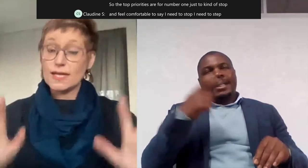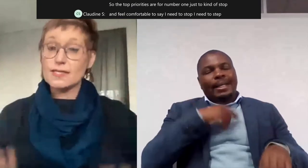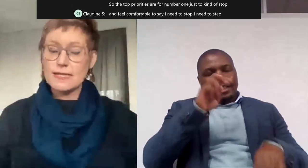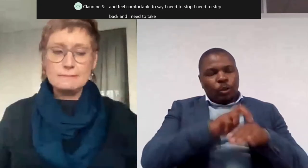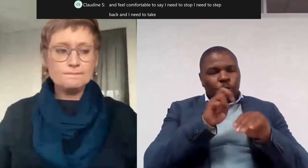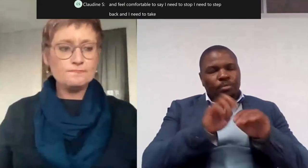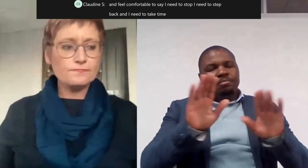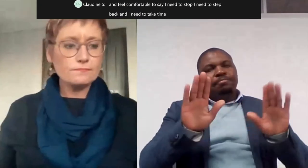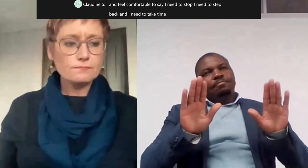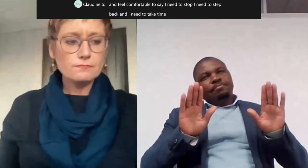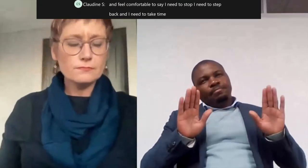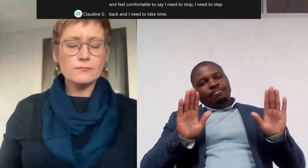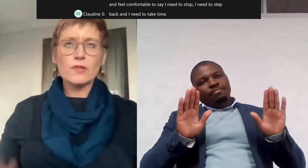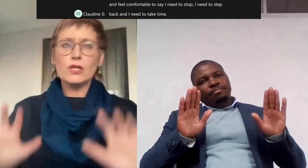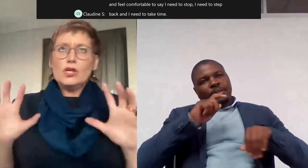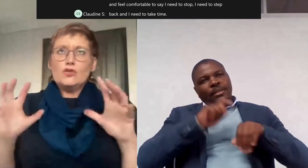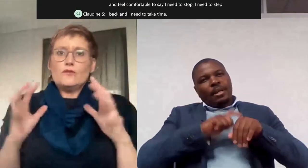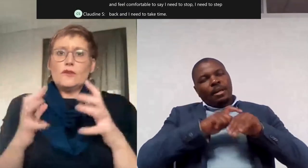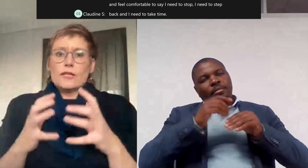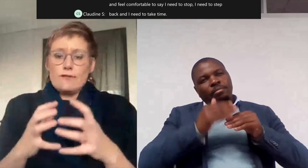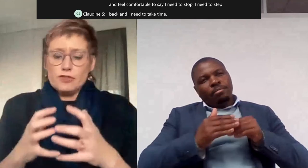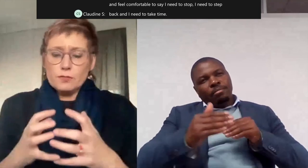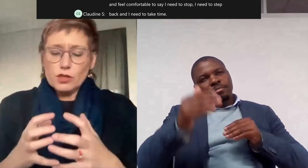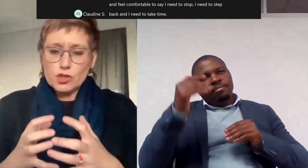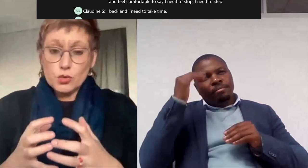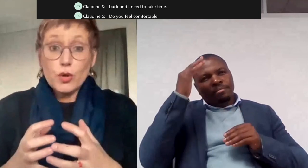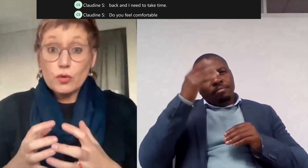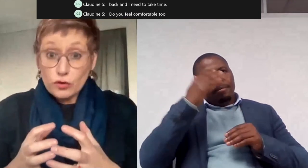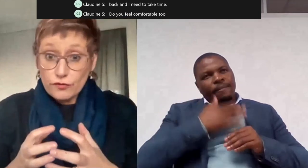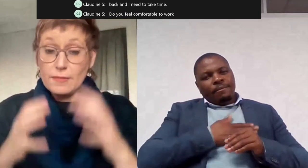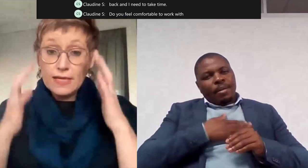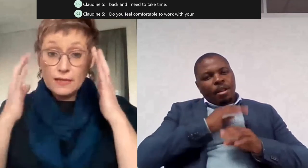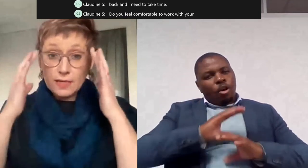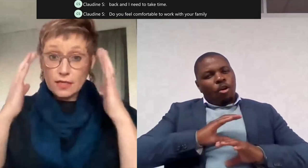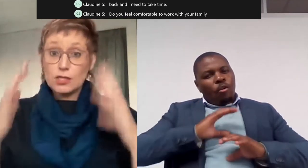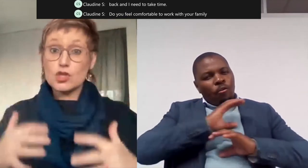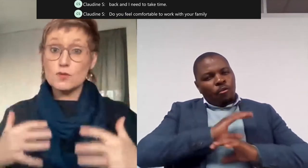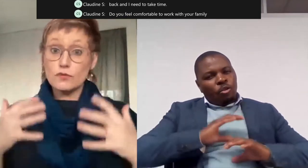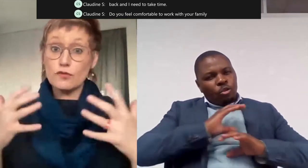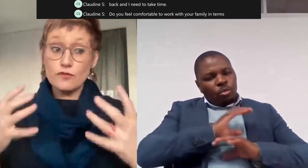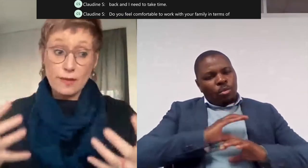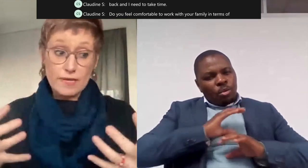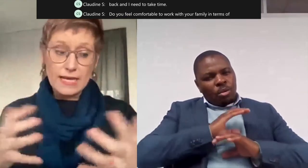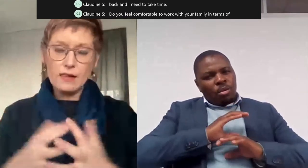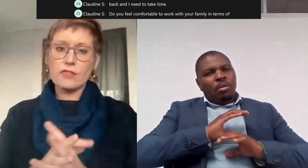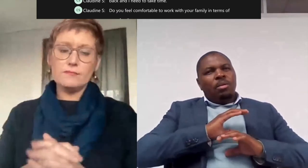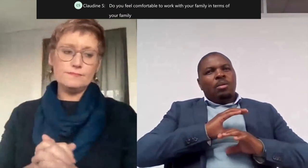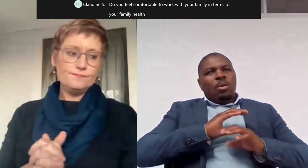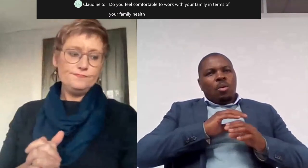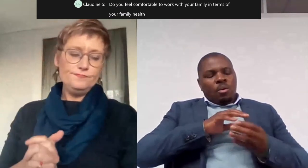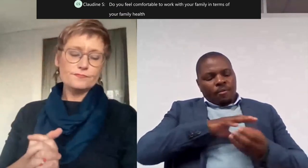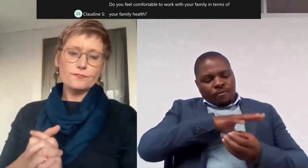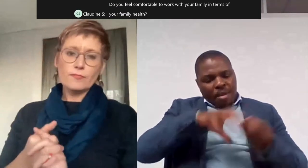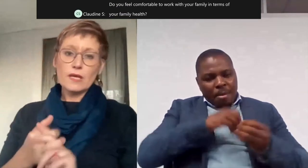and I need to take time. To feel comfortable to work with your family in terms of your family